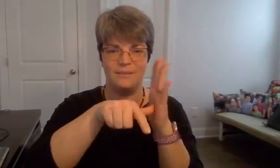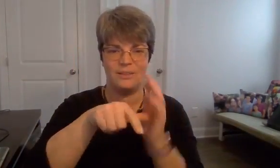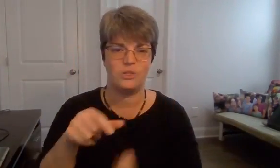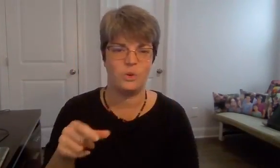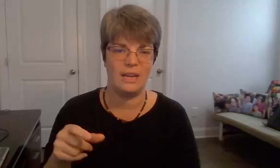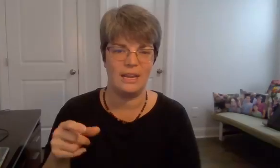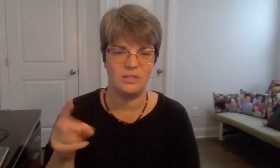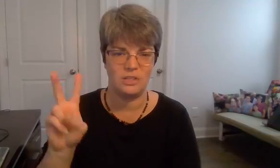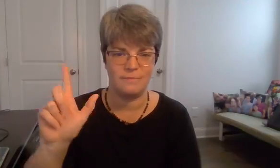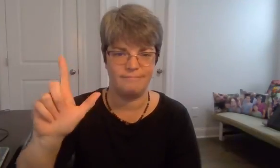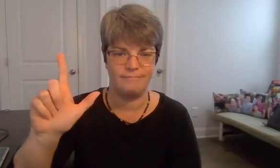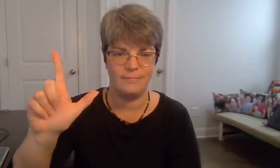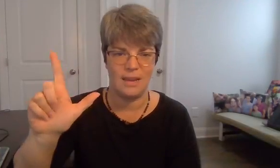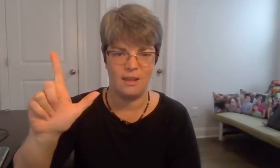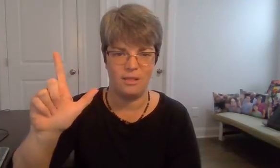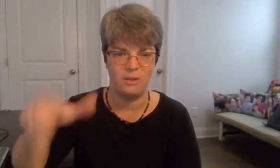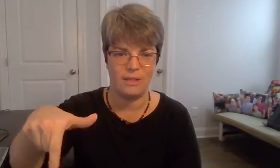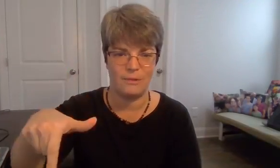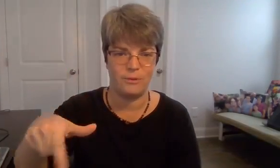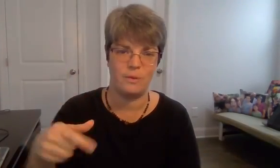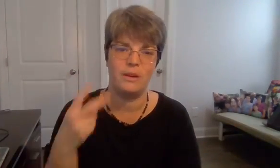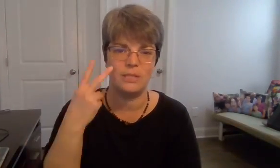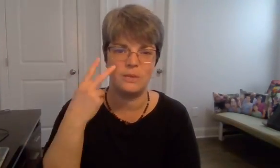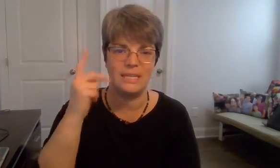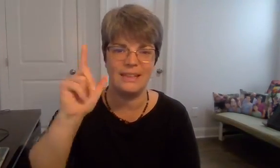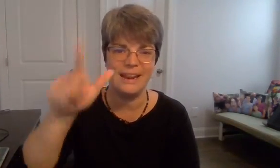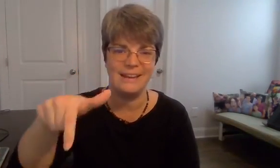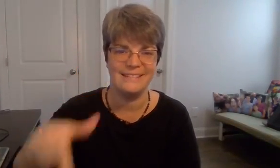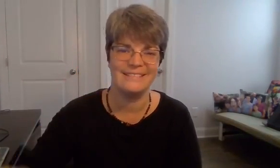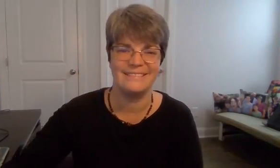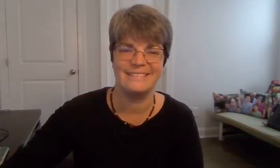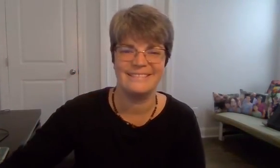The shorthand is just an L and you flop it forward. So see you later.